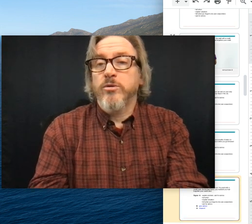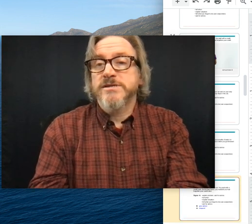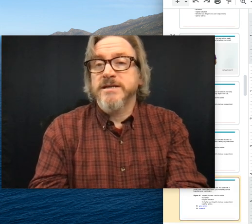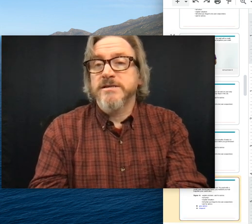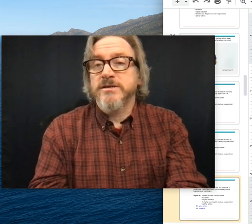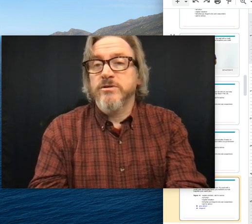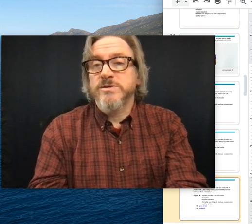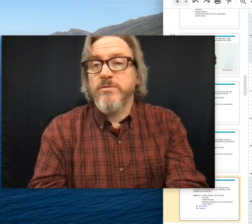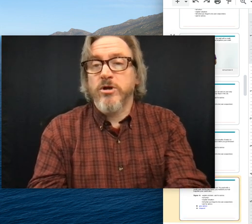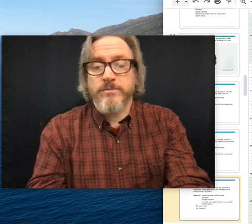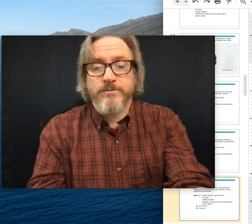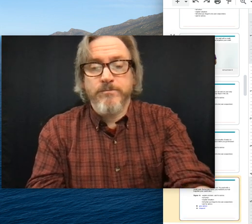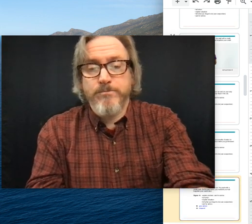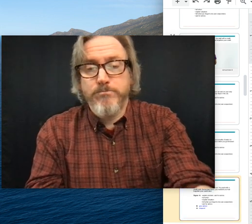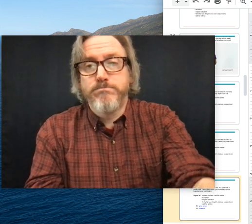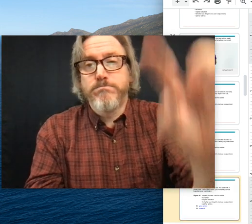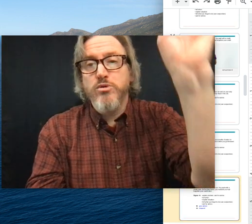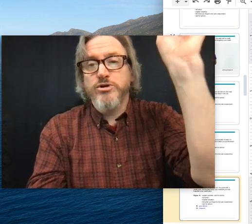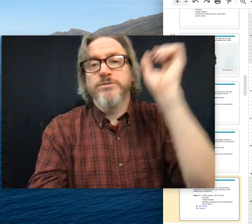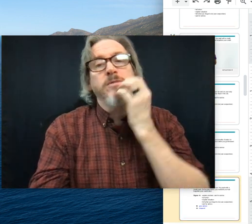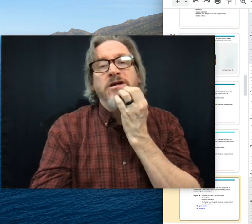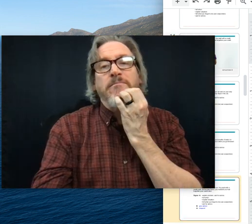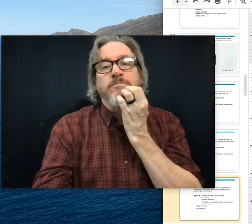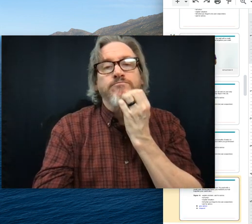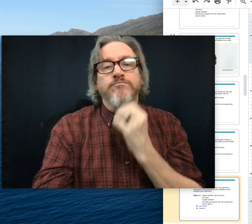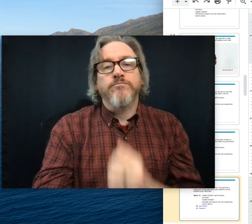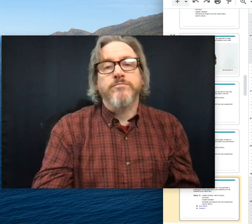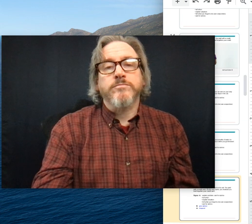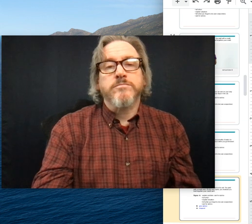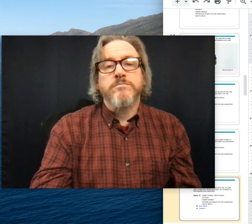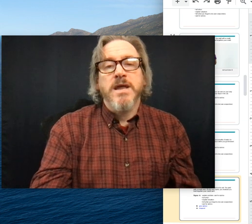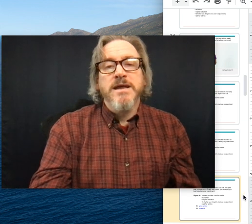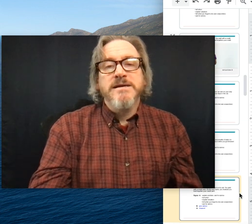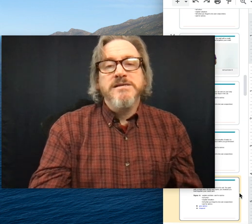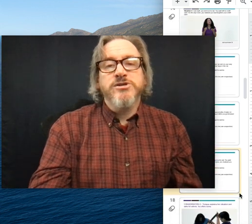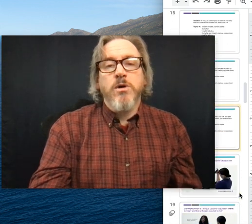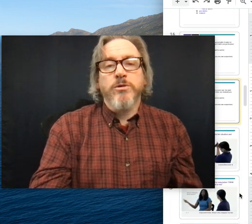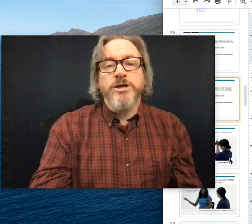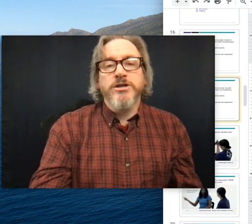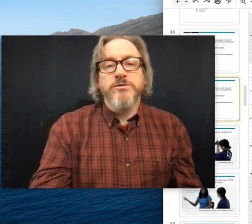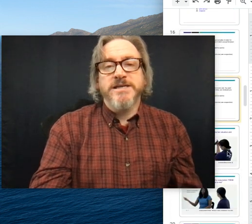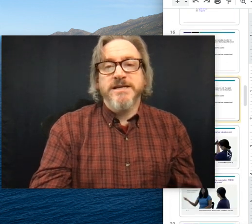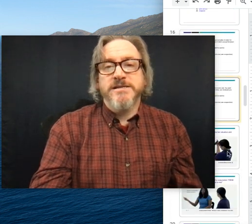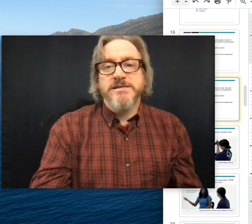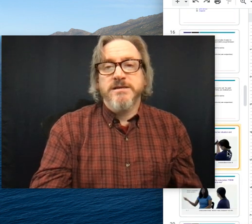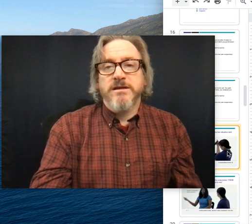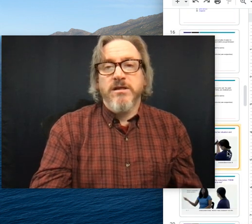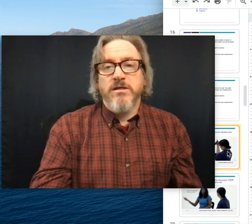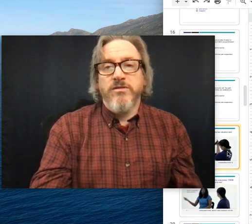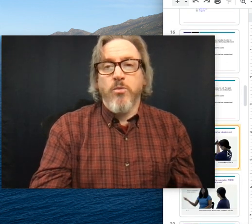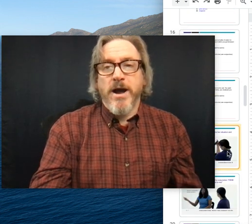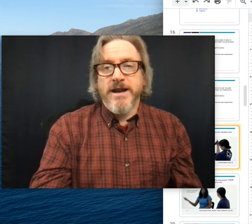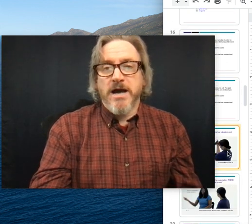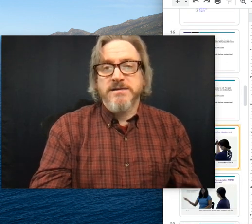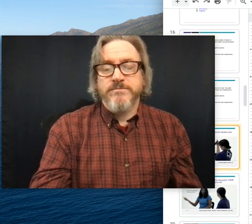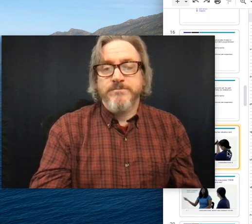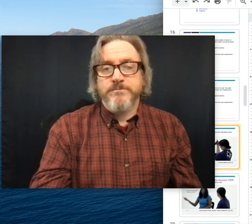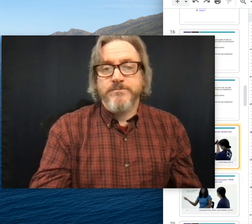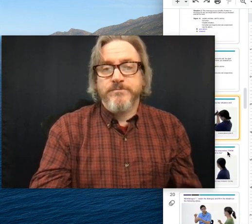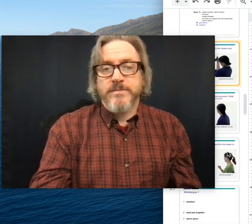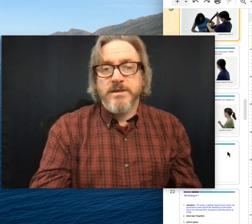And one more sentence. I knew there was one more. Boosh. Okay. So what we're going to use is the why